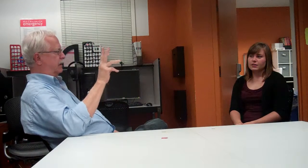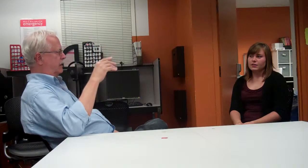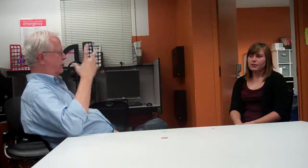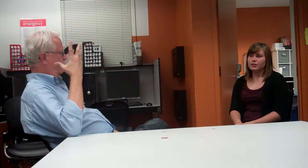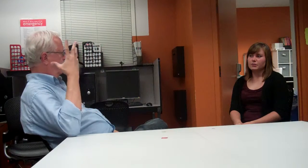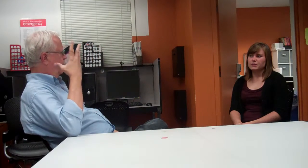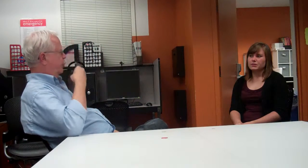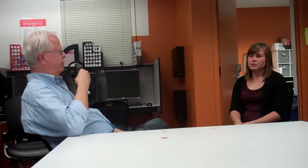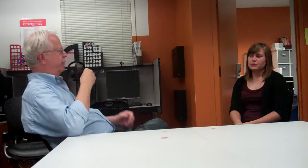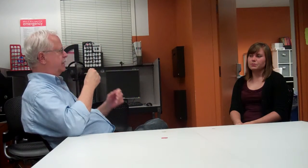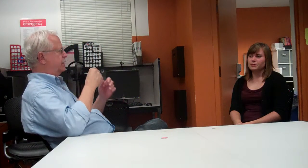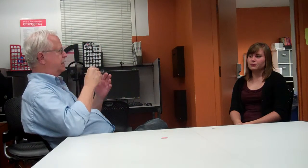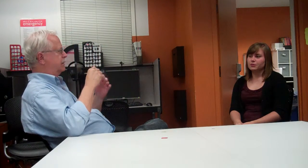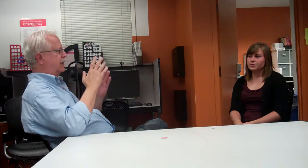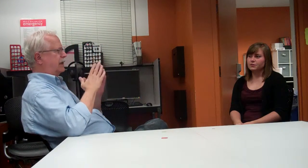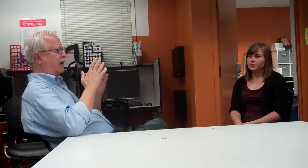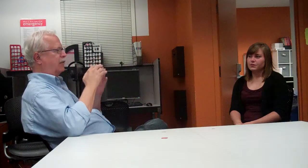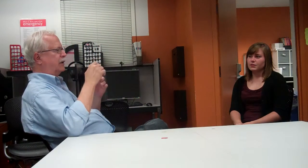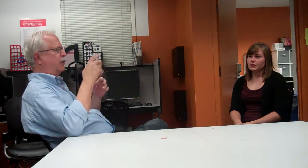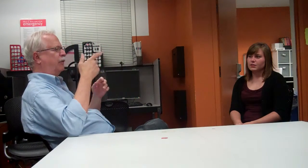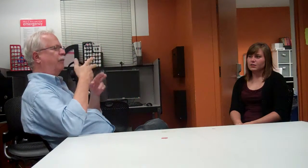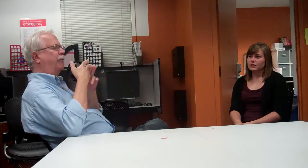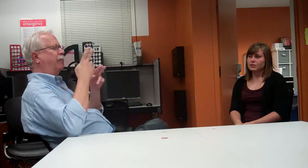I liked Wilmington, it was beautiful.